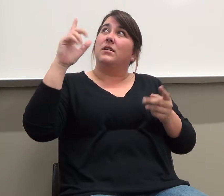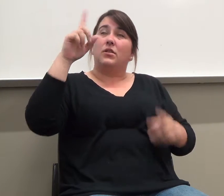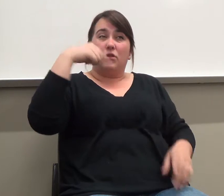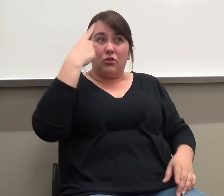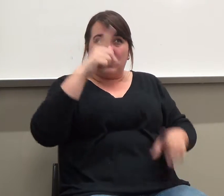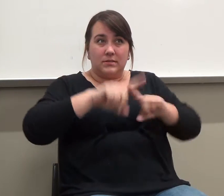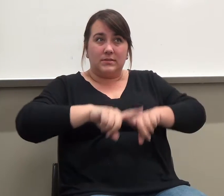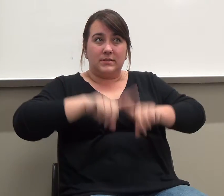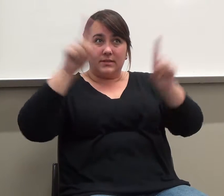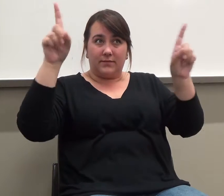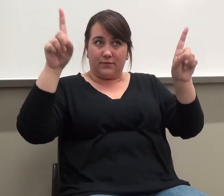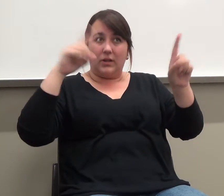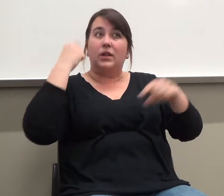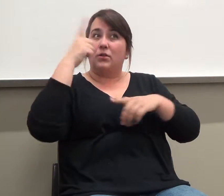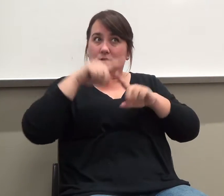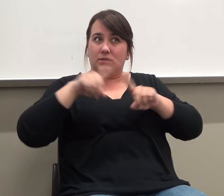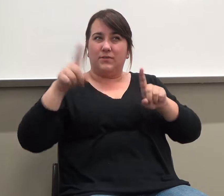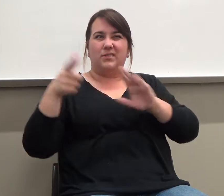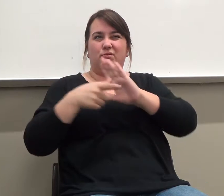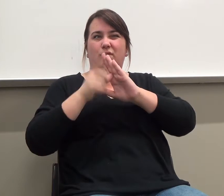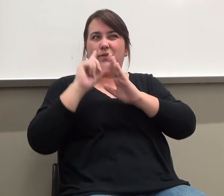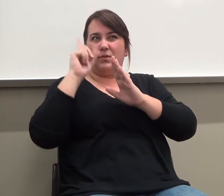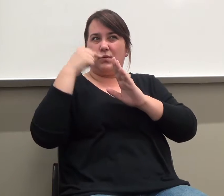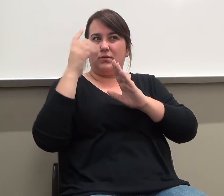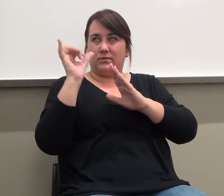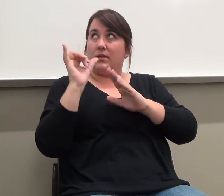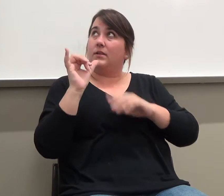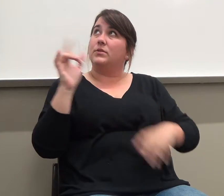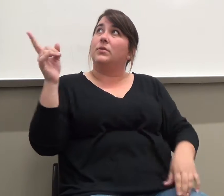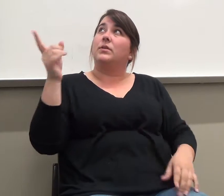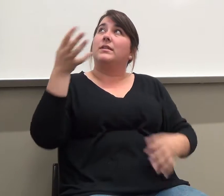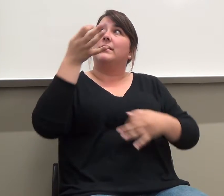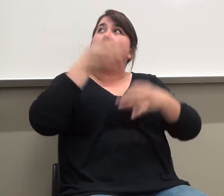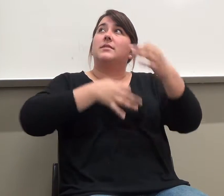and these are what the reviews will look like. Rather than have